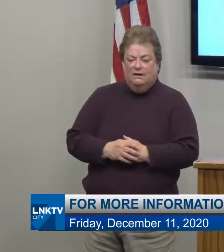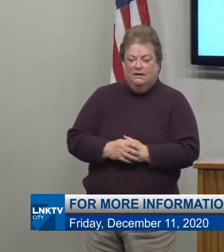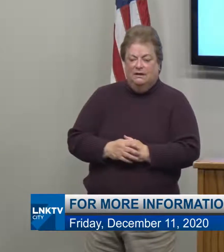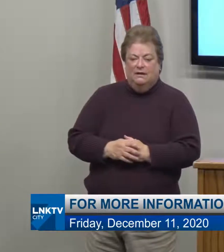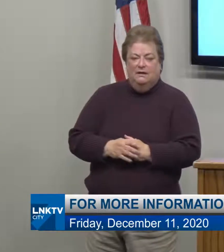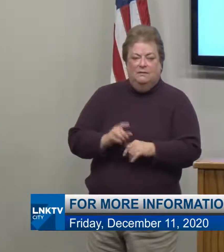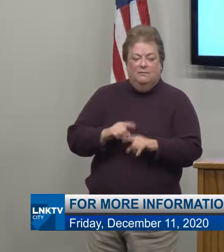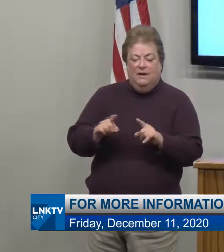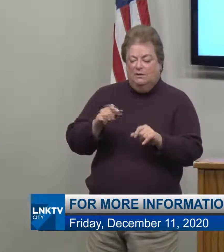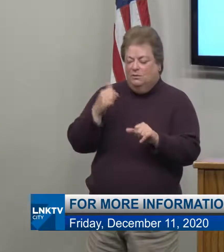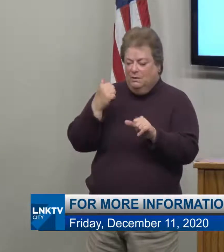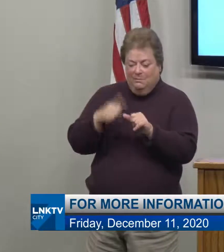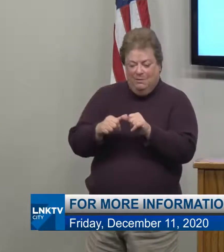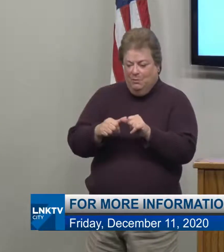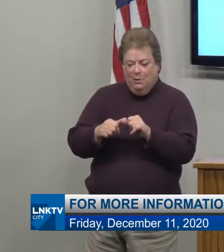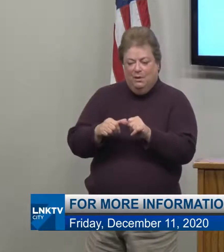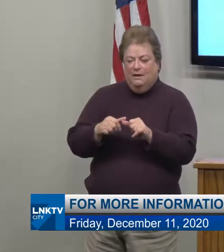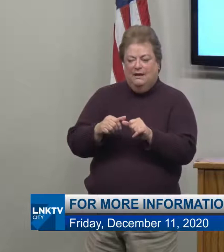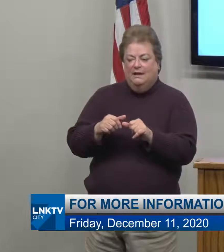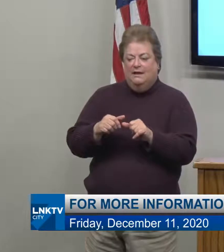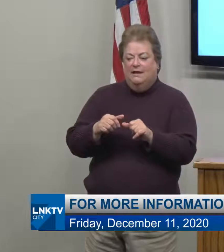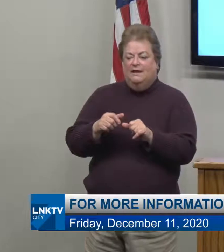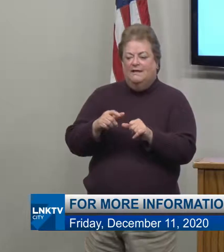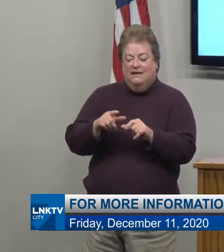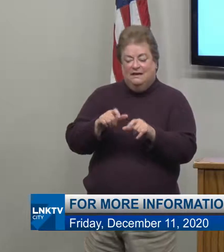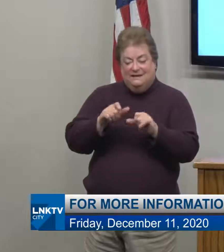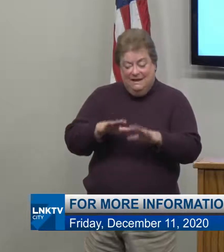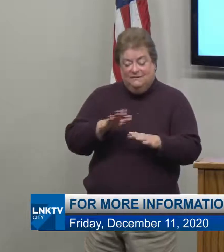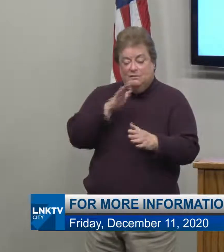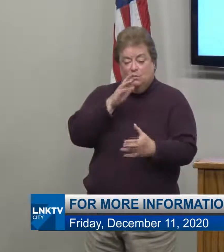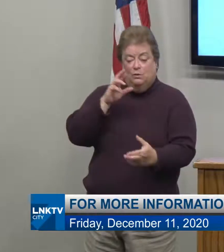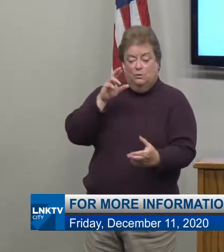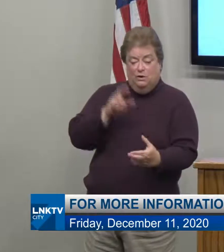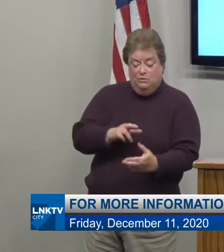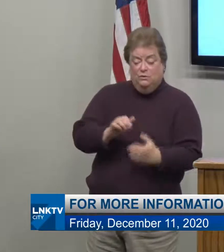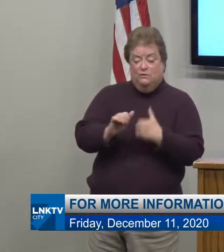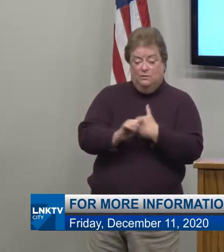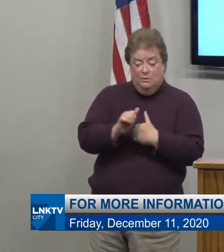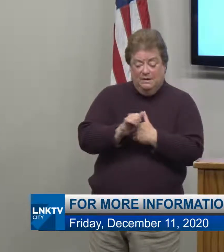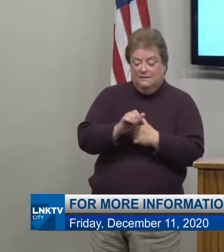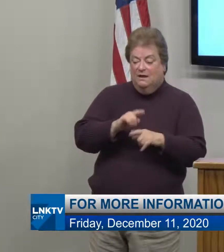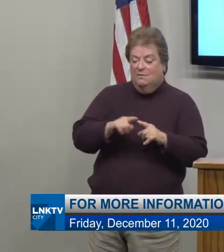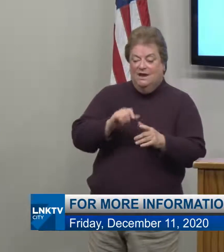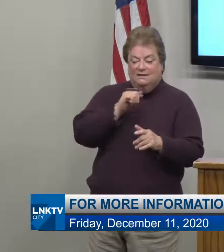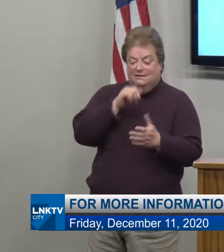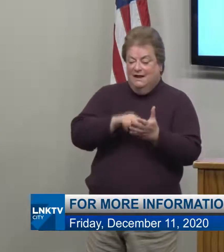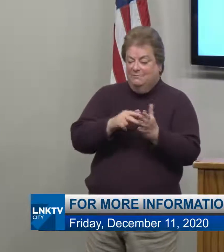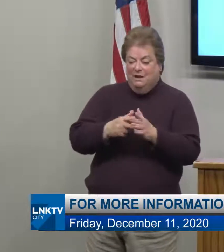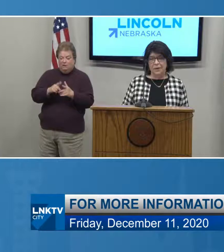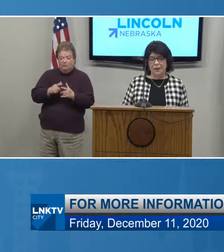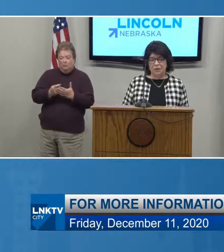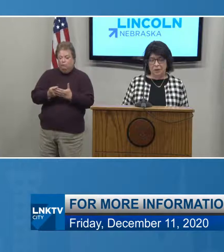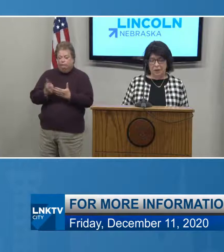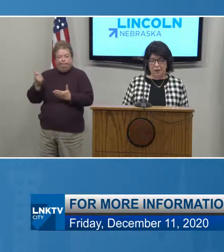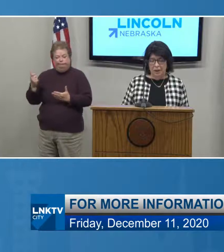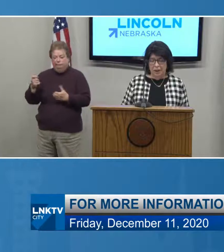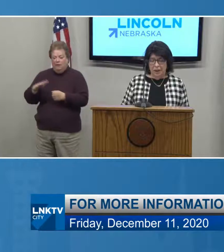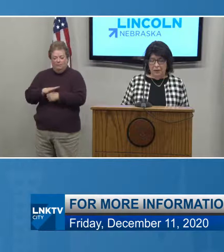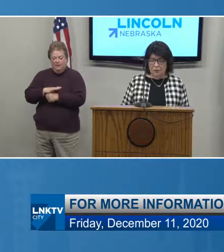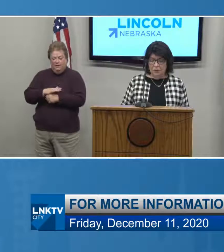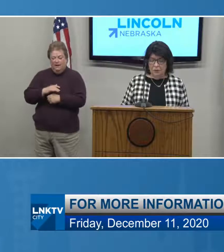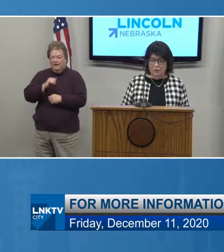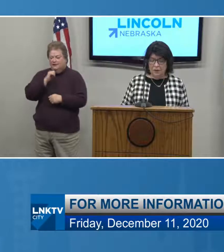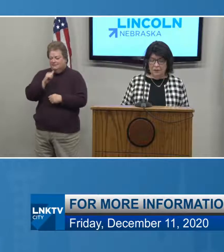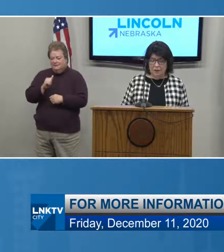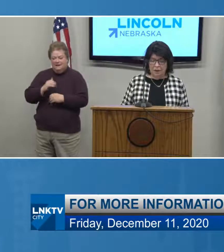panacea. Testing reduces risk, but does not eliminate it. It's not a substitute for preventative action.